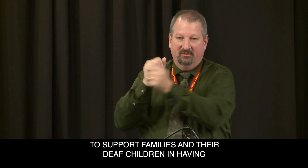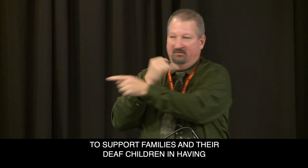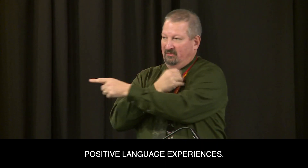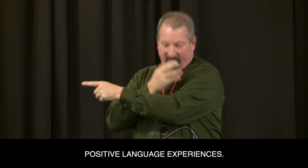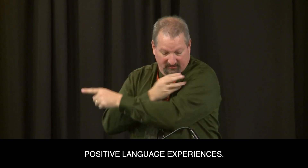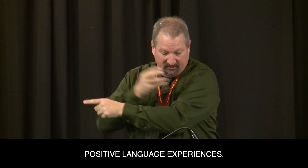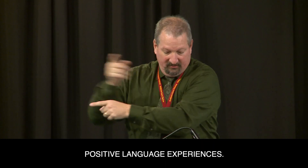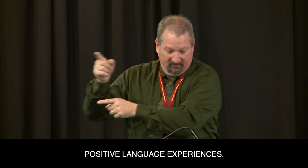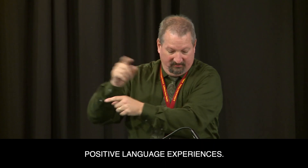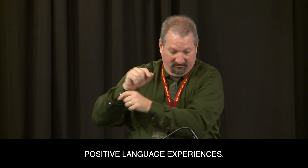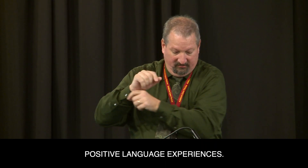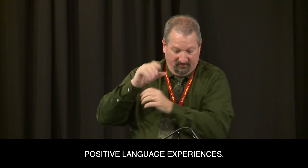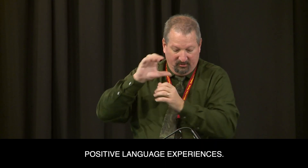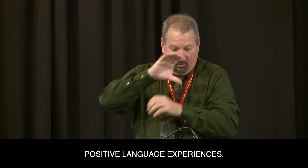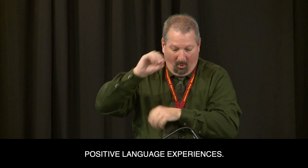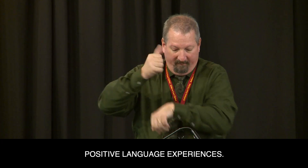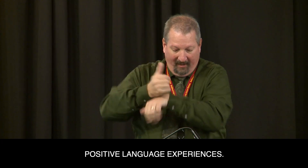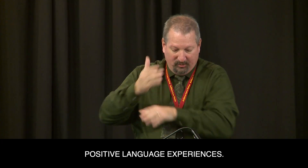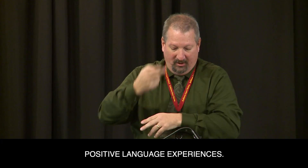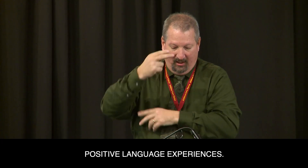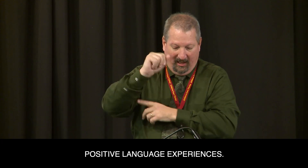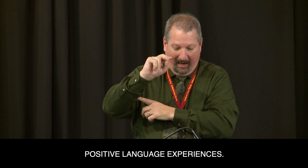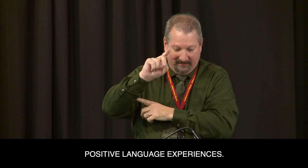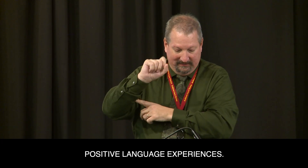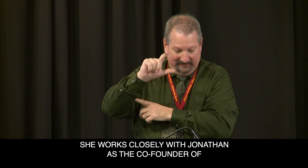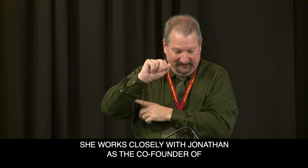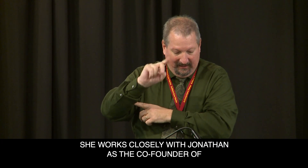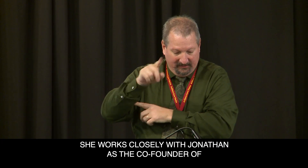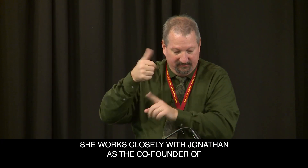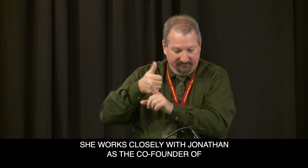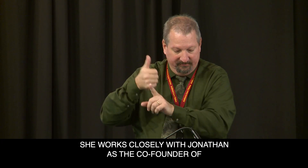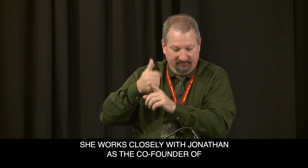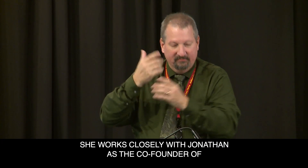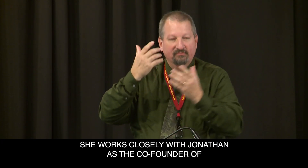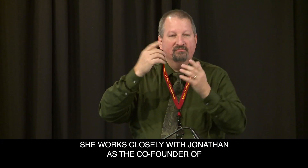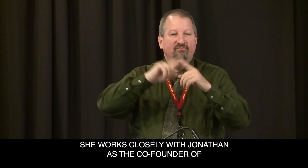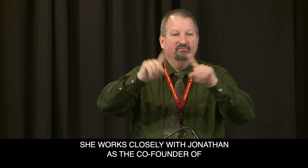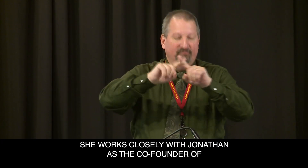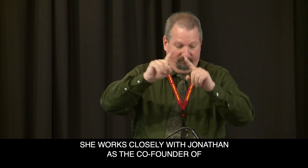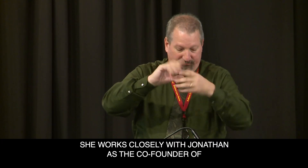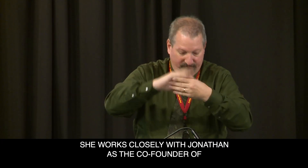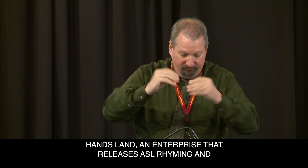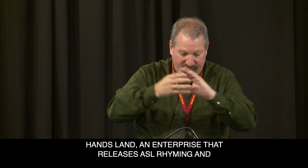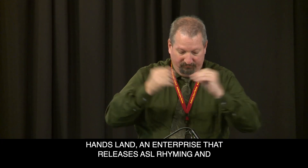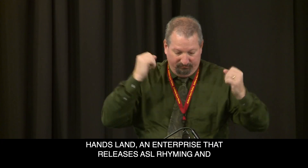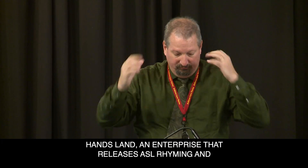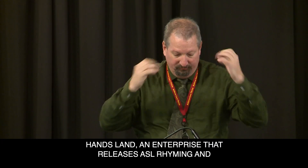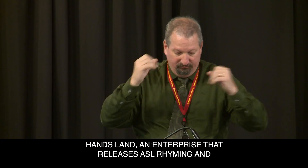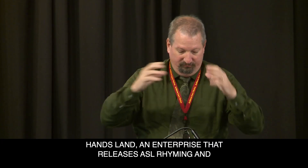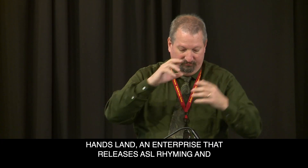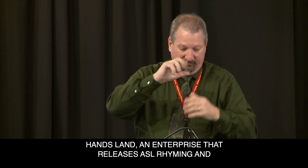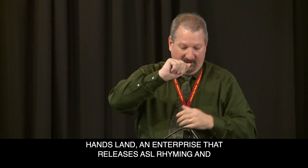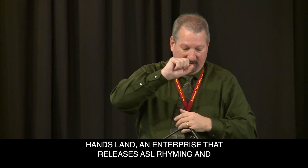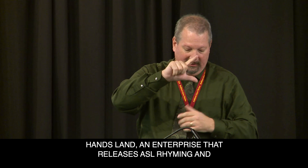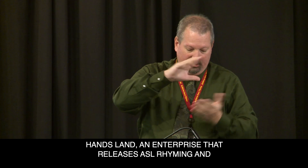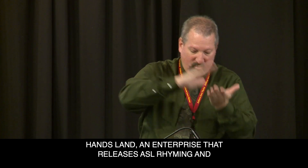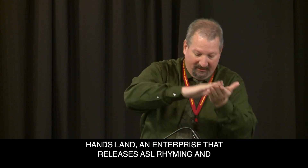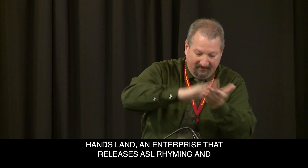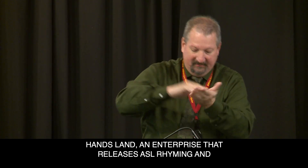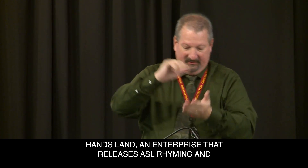having positive language experiences. She works closely with Jonathan as the co-founder of Handsland, an enterprise that